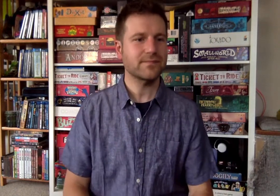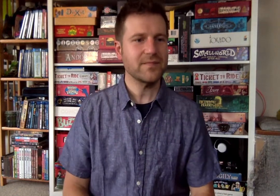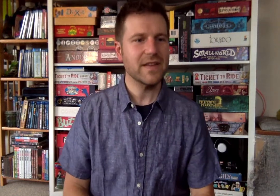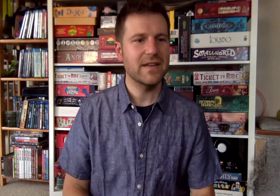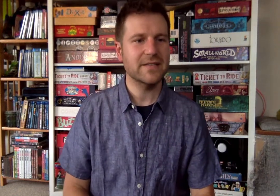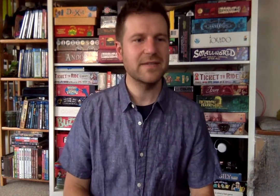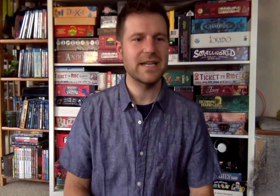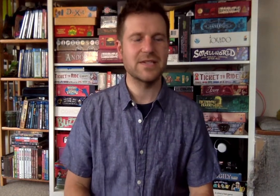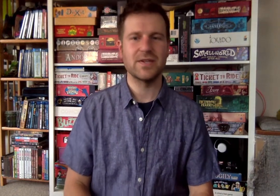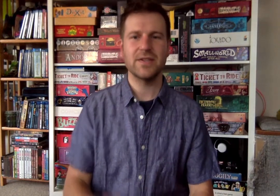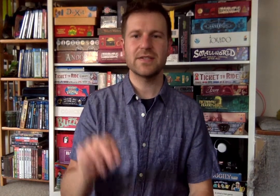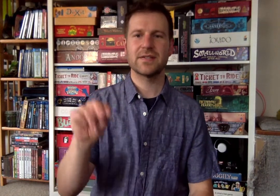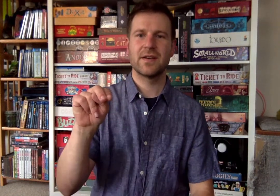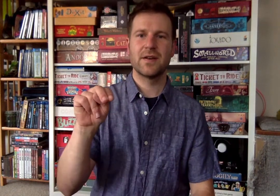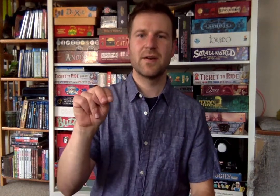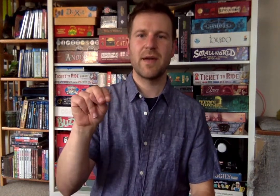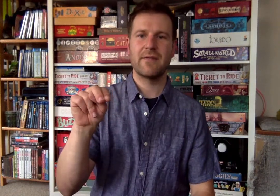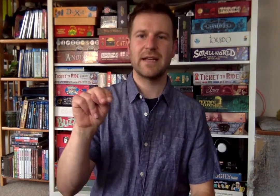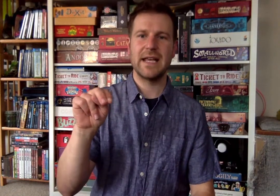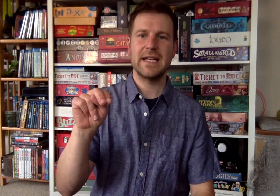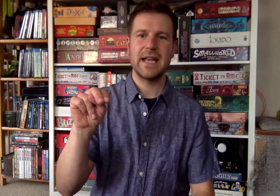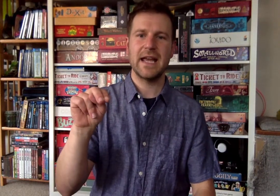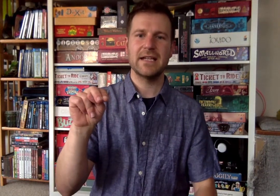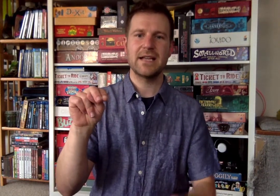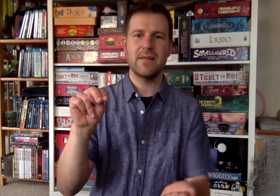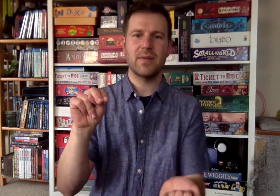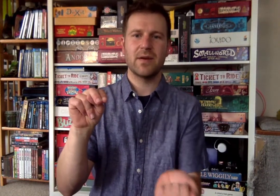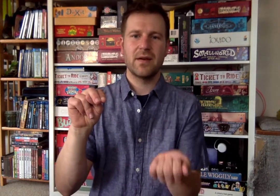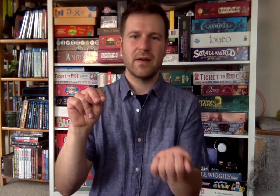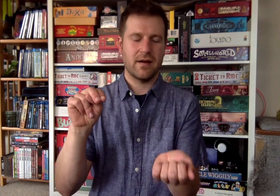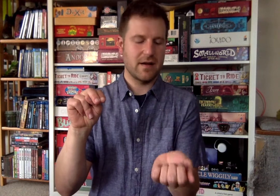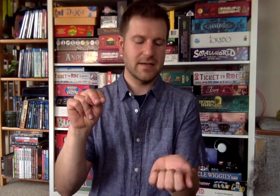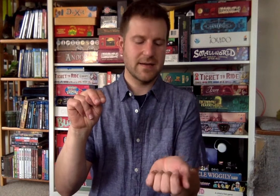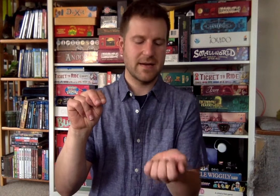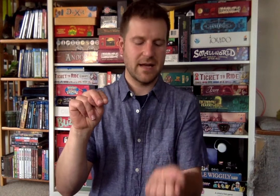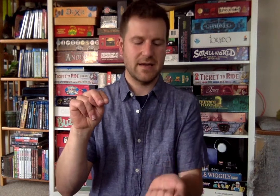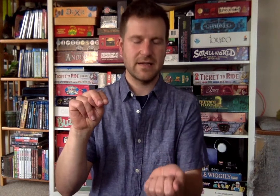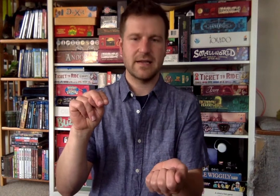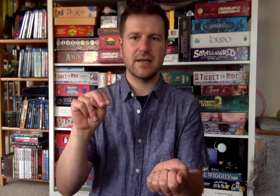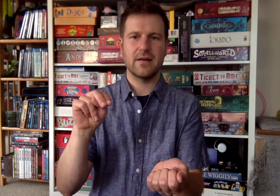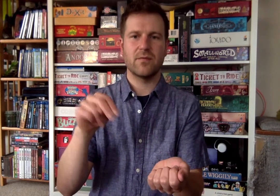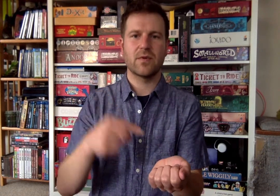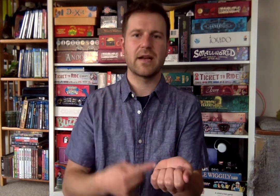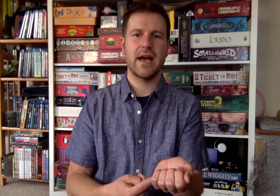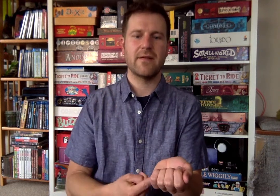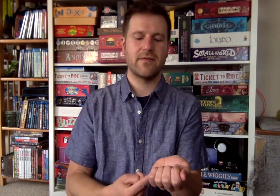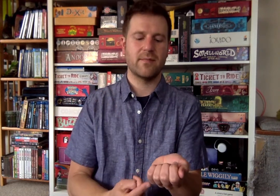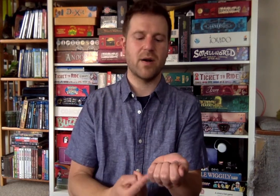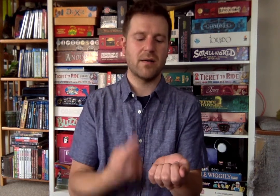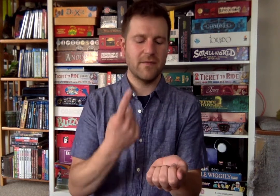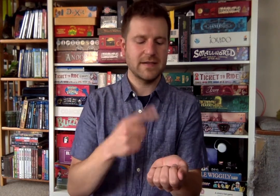The next one is nurse. We have an in hand shape. Our non-dominant hand, we're going to have the palm facing